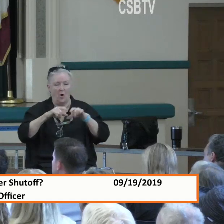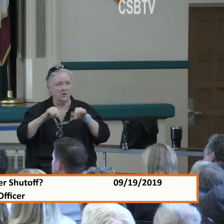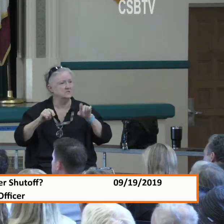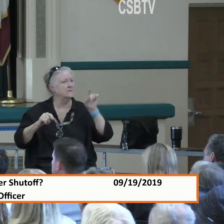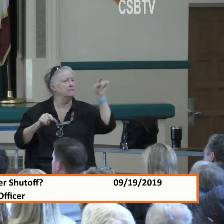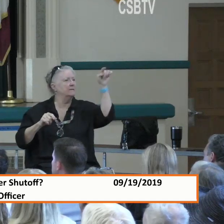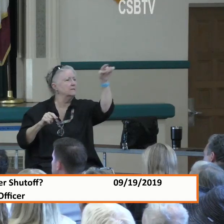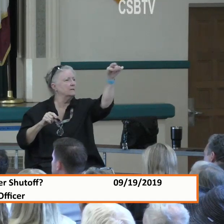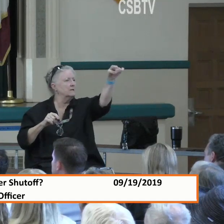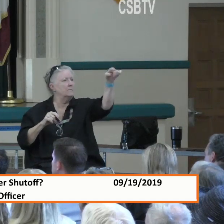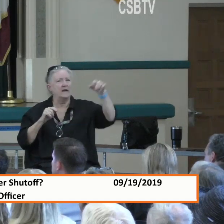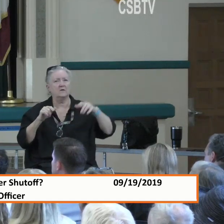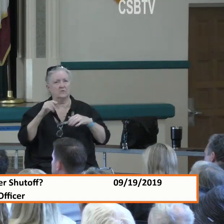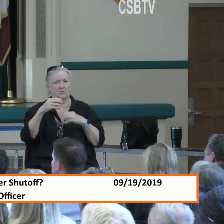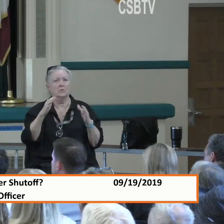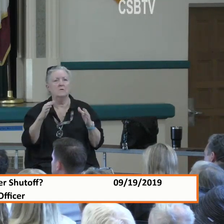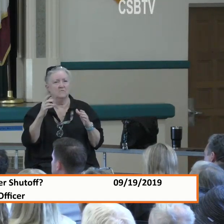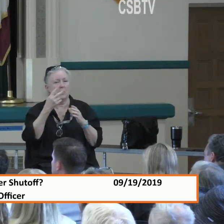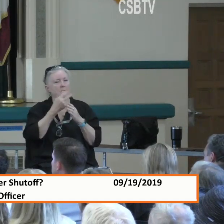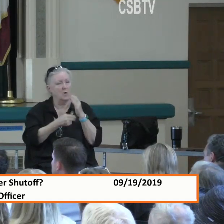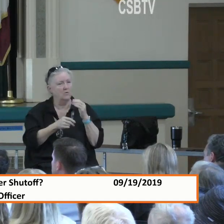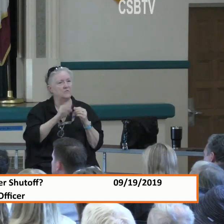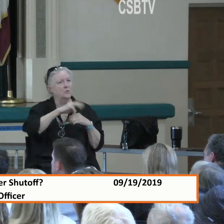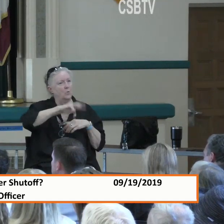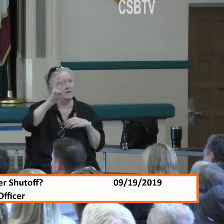room or go to the website